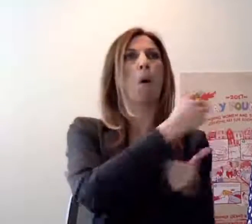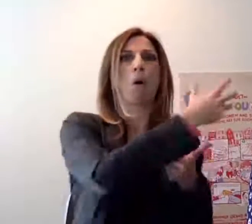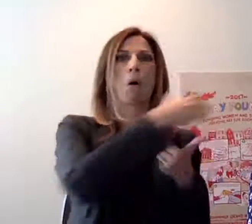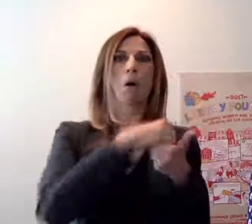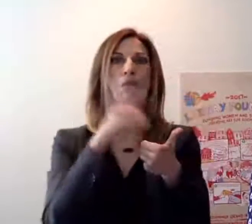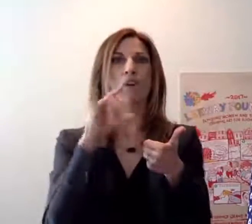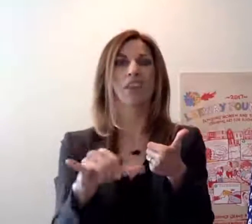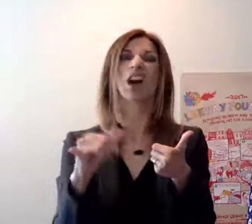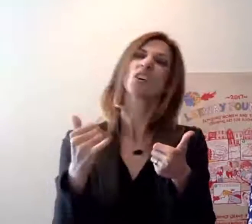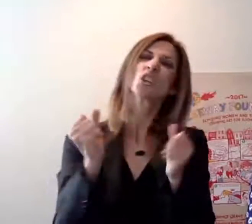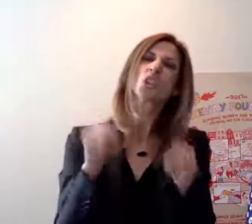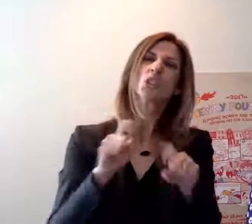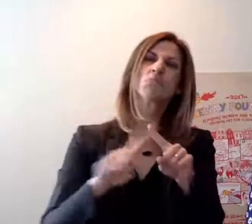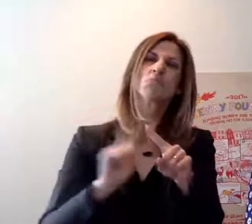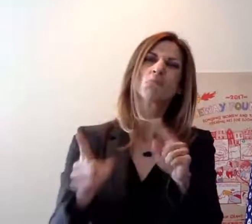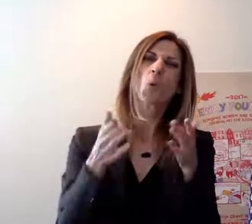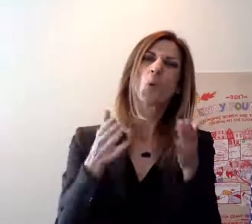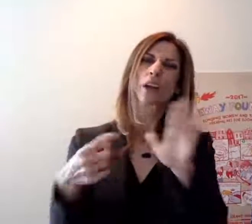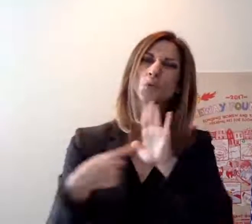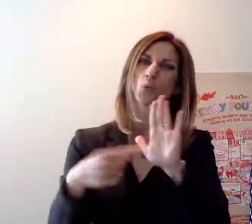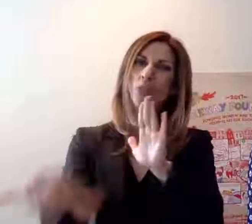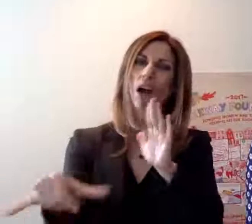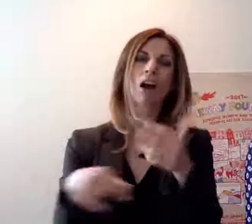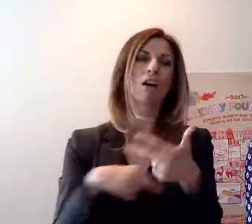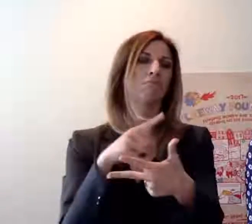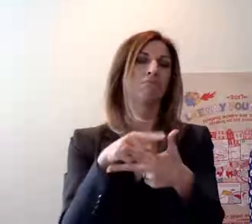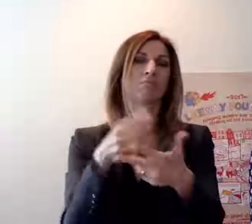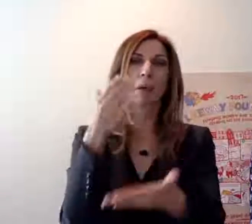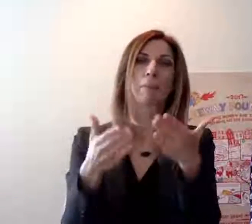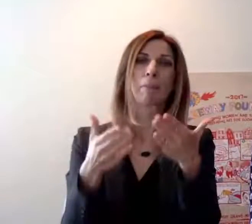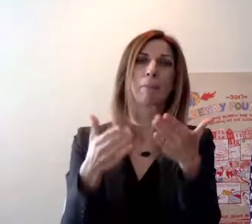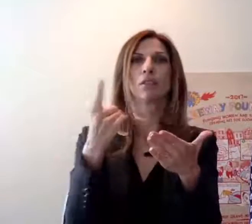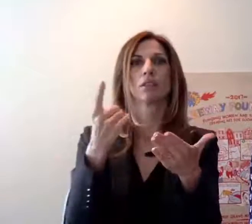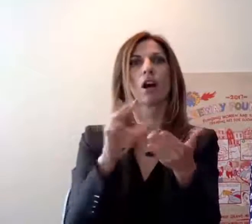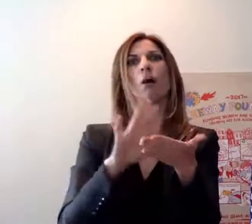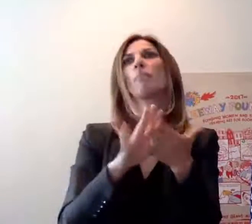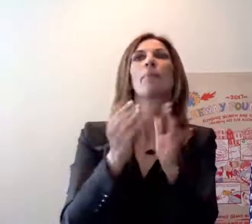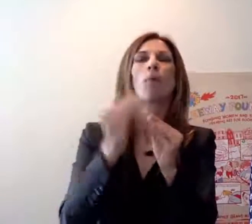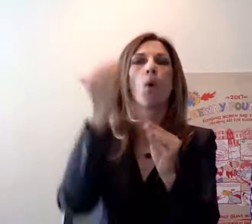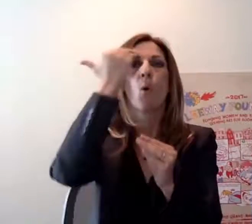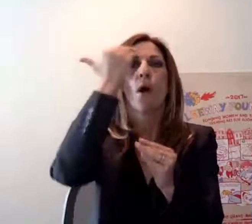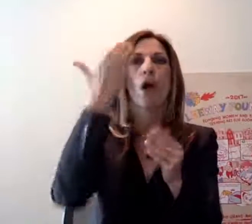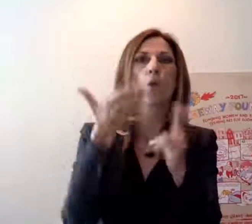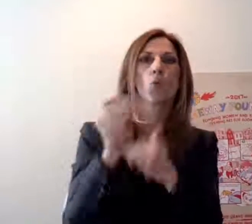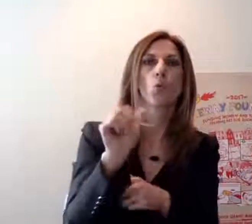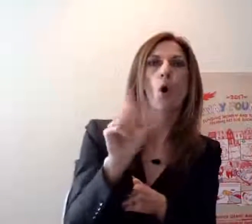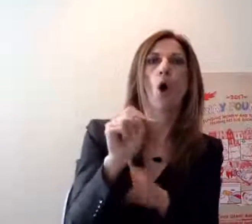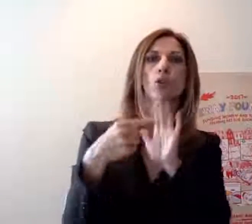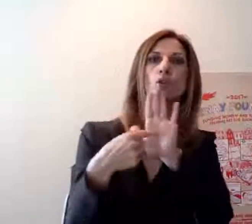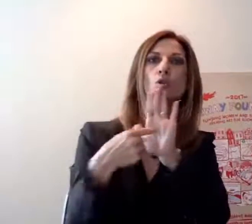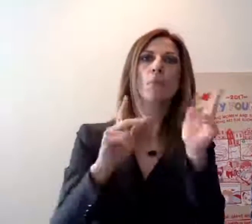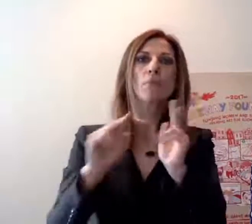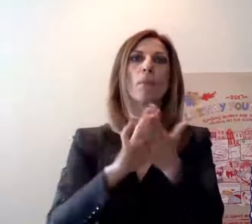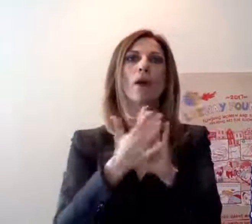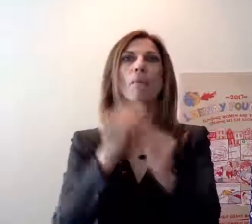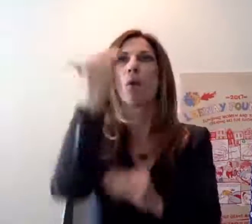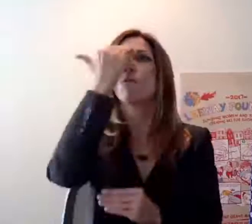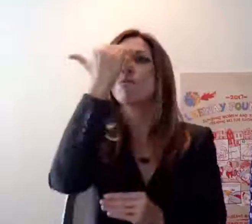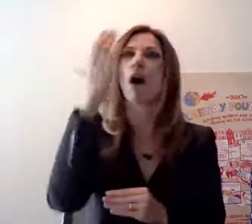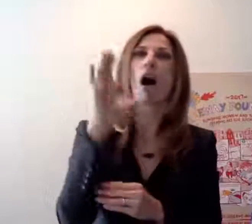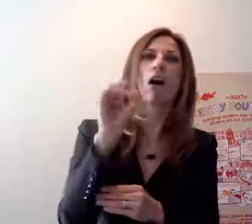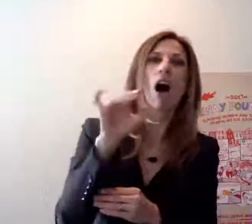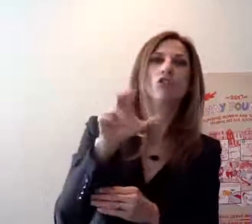forms that could take. One is that maybe you're raising consciousness somehow through your artwork.